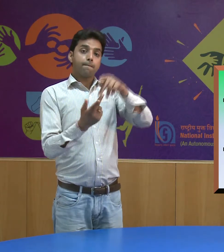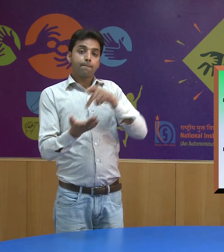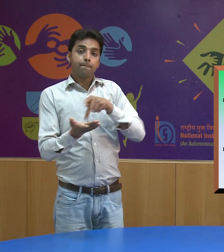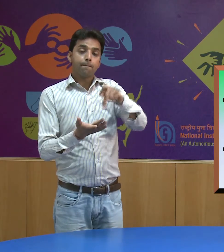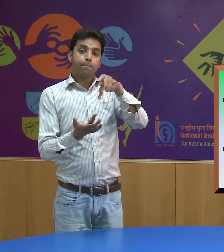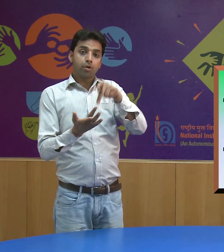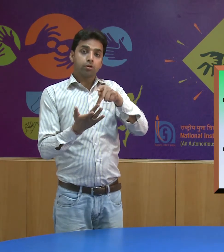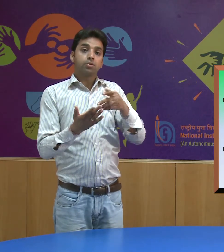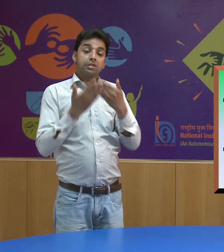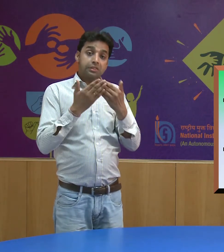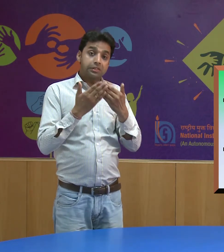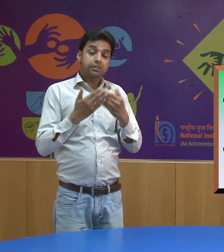works.